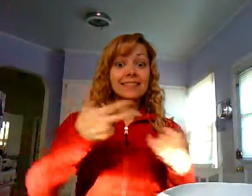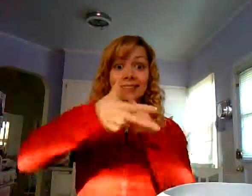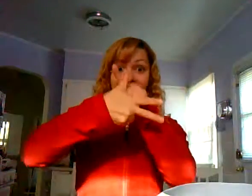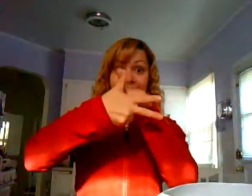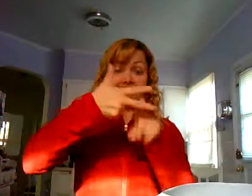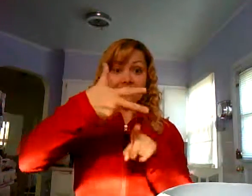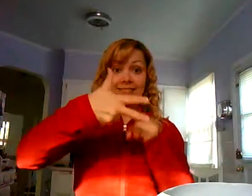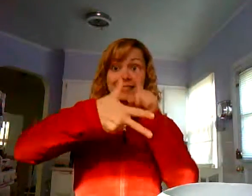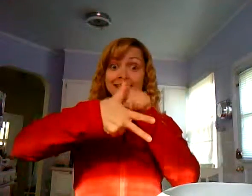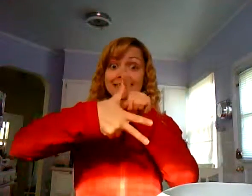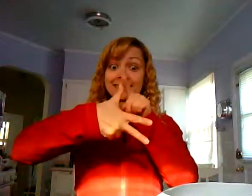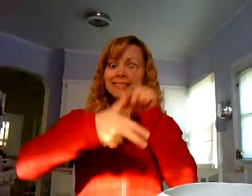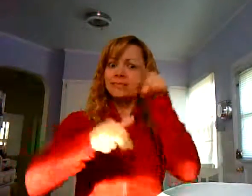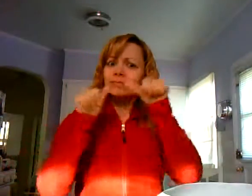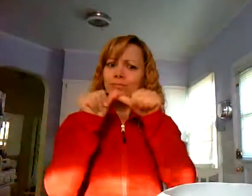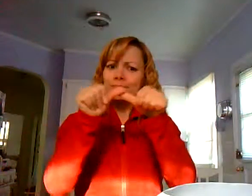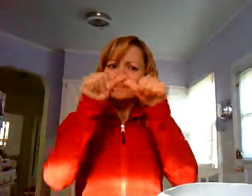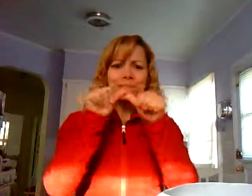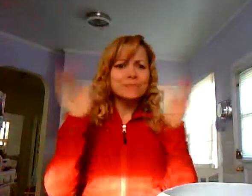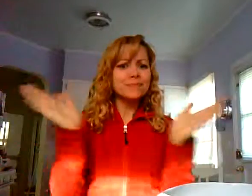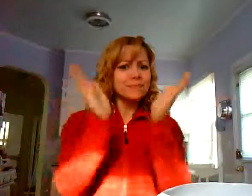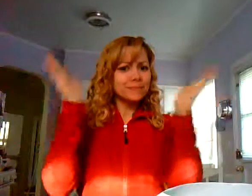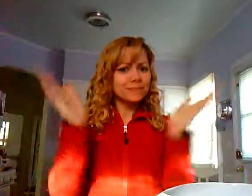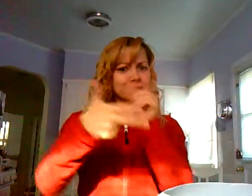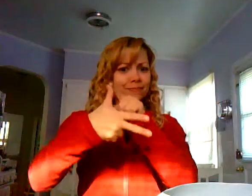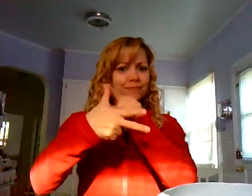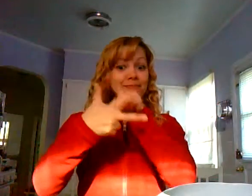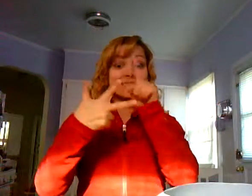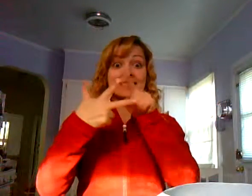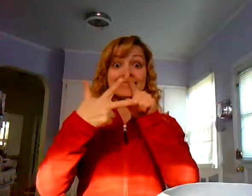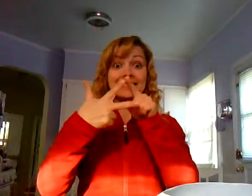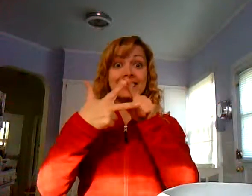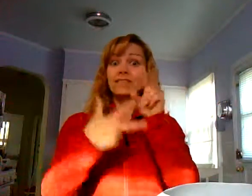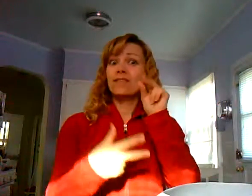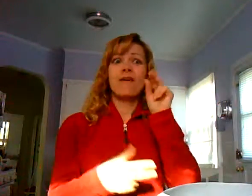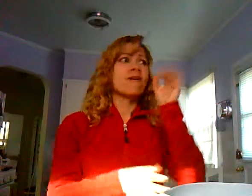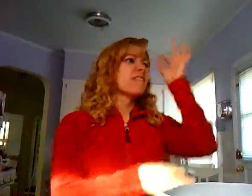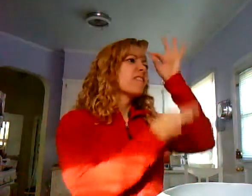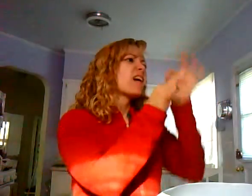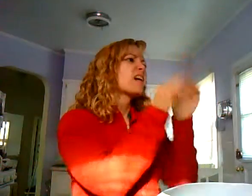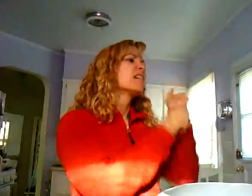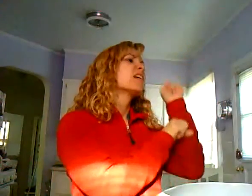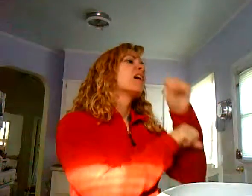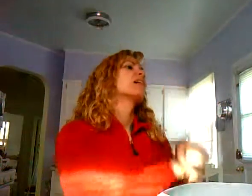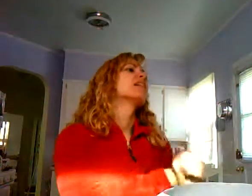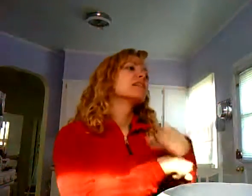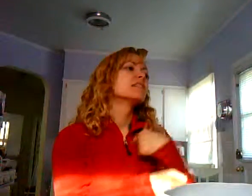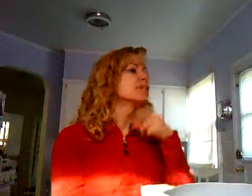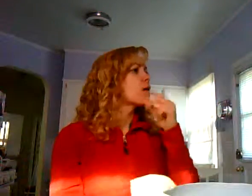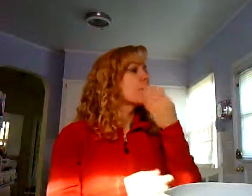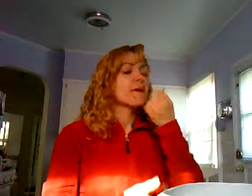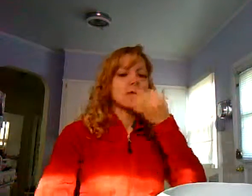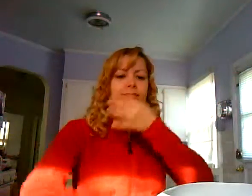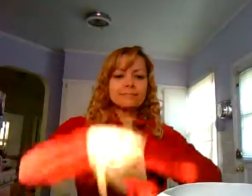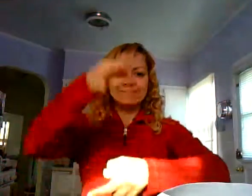will be able to do a lot of things. First keep encouraging one another number 2 don't